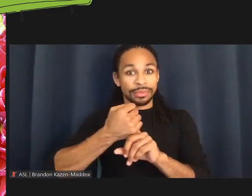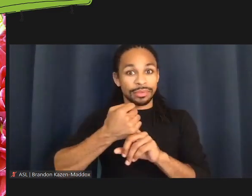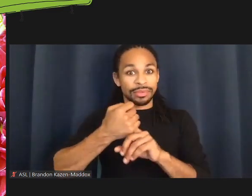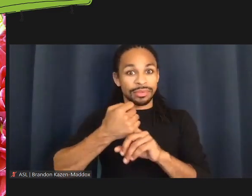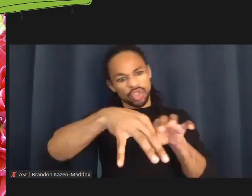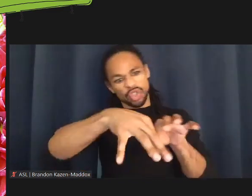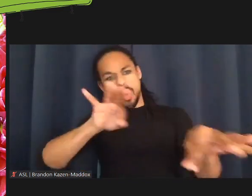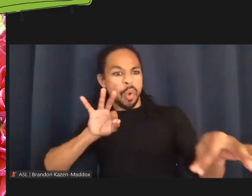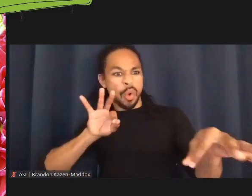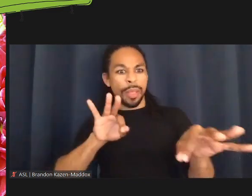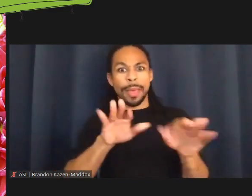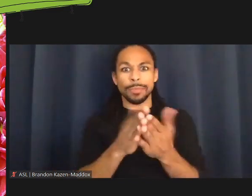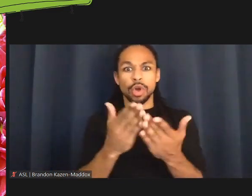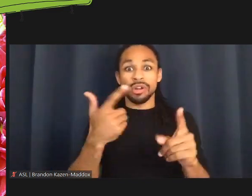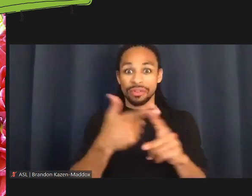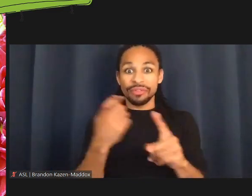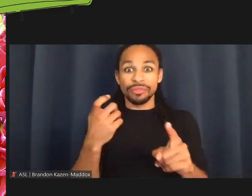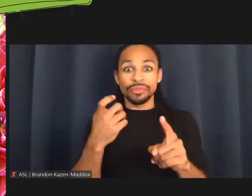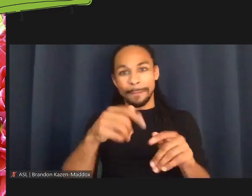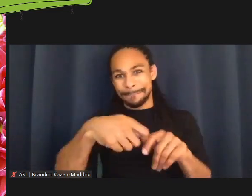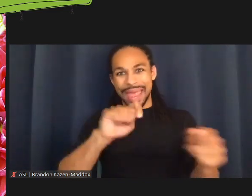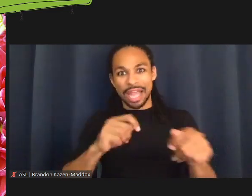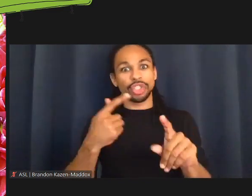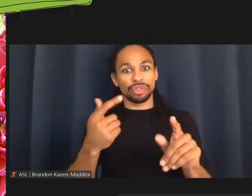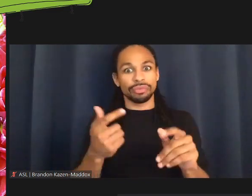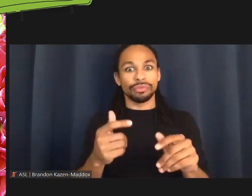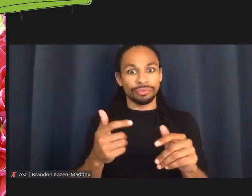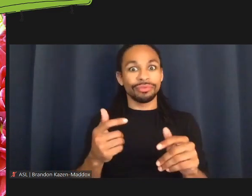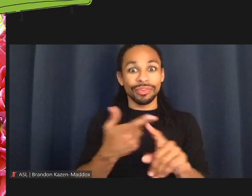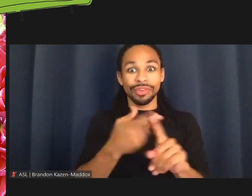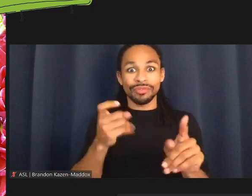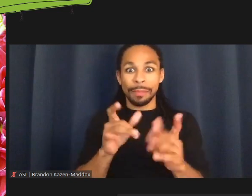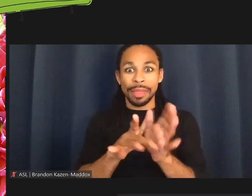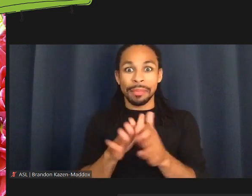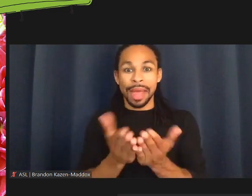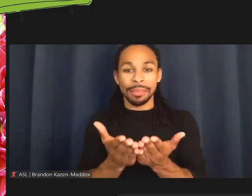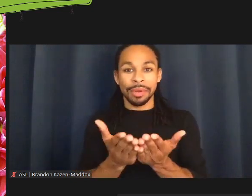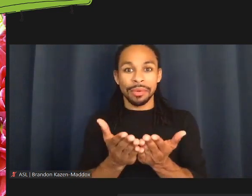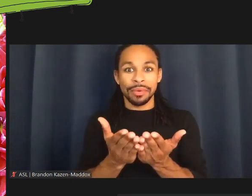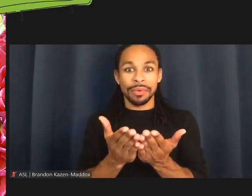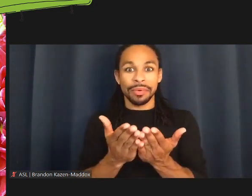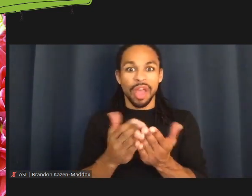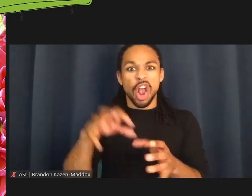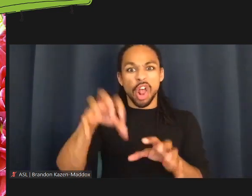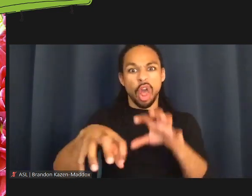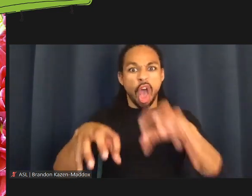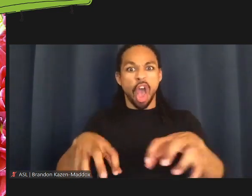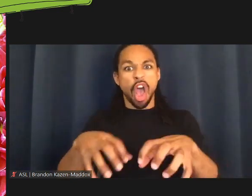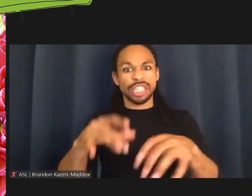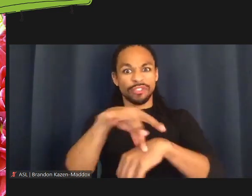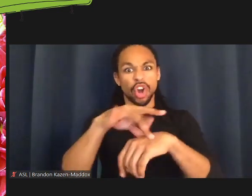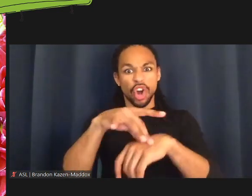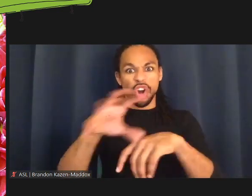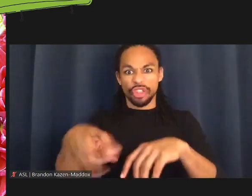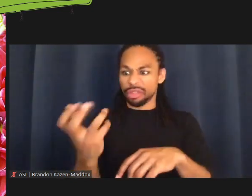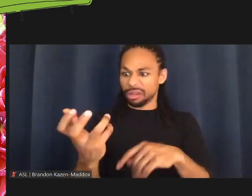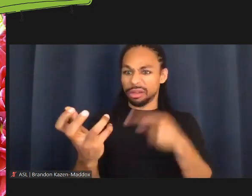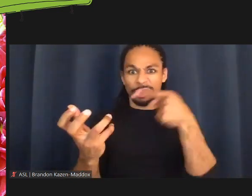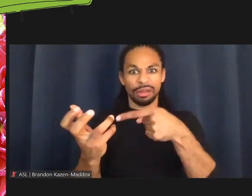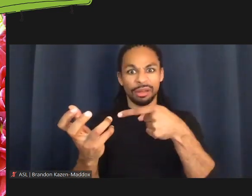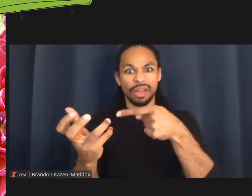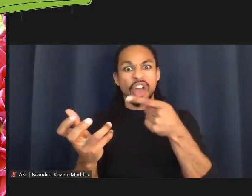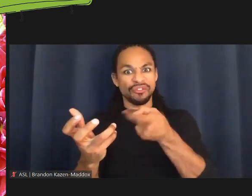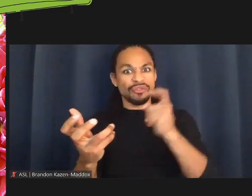Genesis. Clods of earth are clods of God. Clods of earth